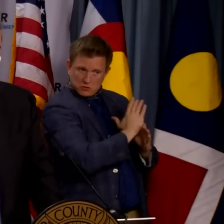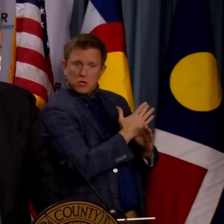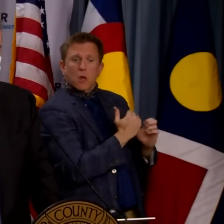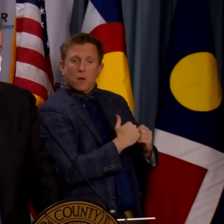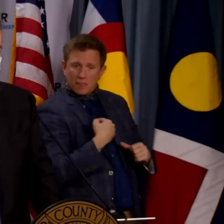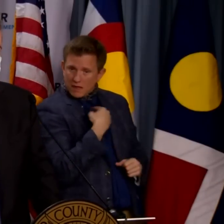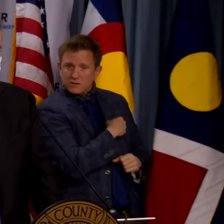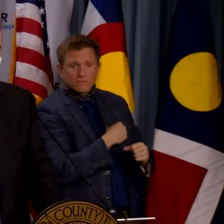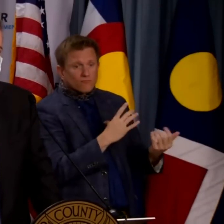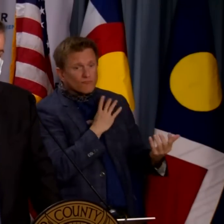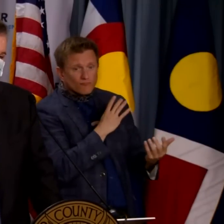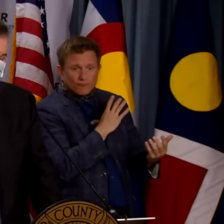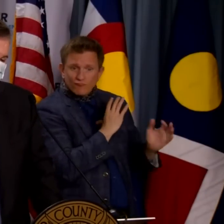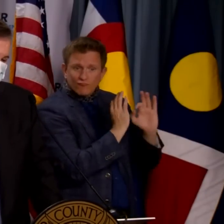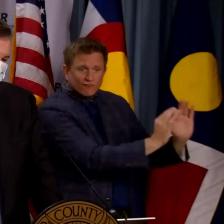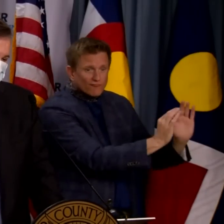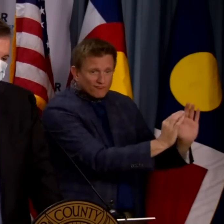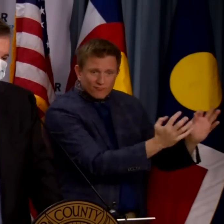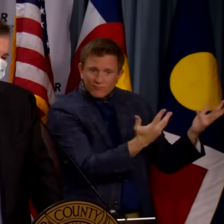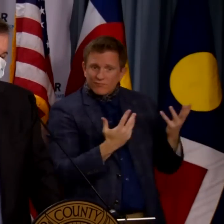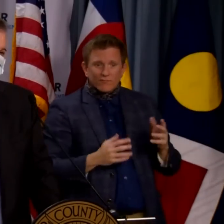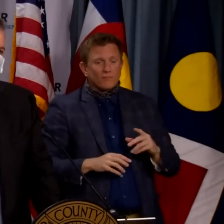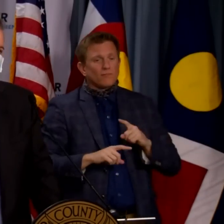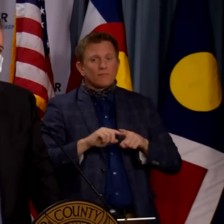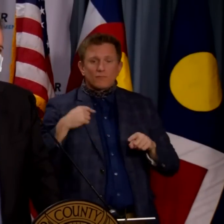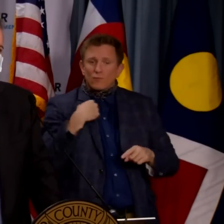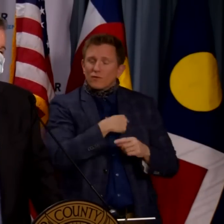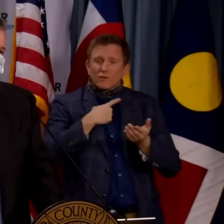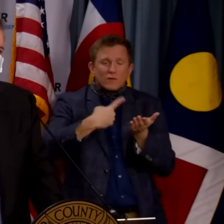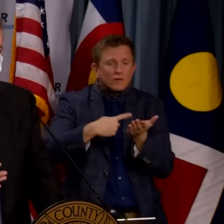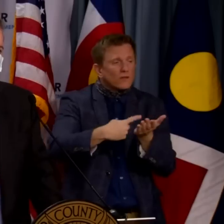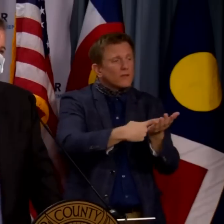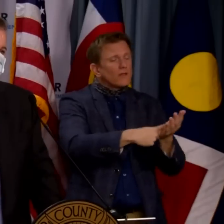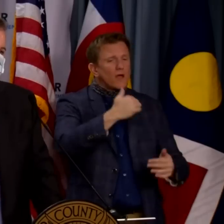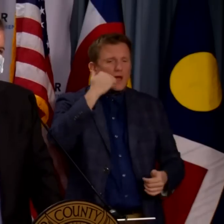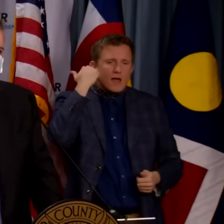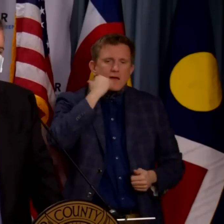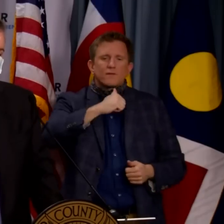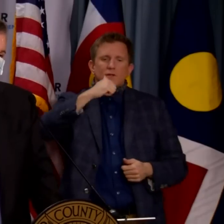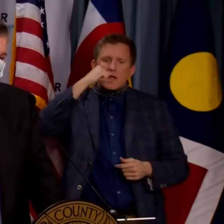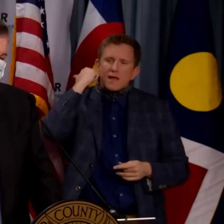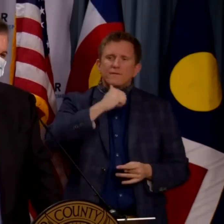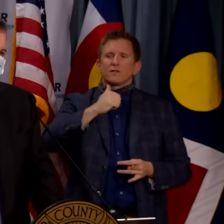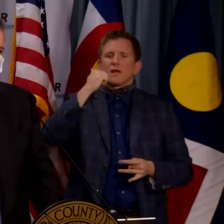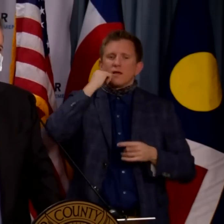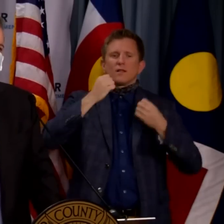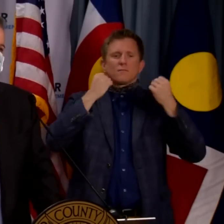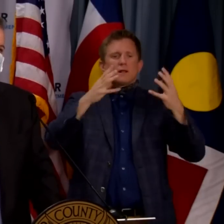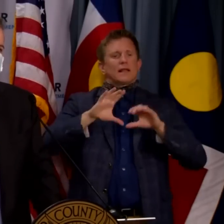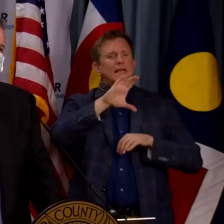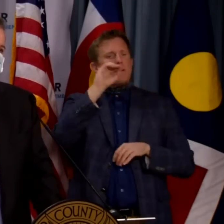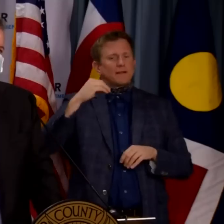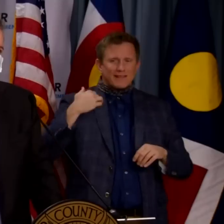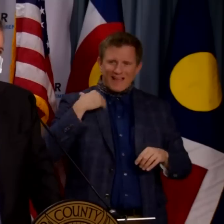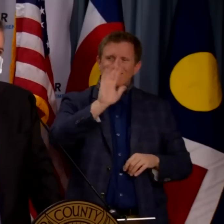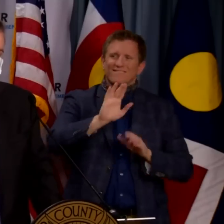Denver's looking into everything. We're working with medical care community. We're working